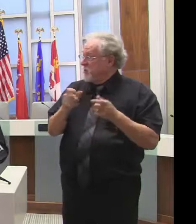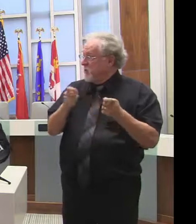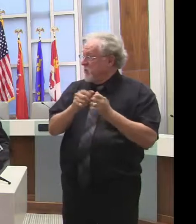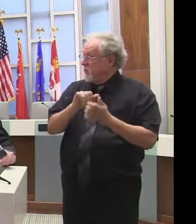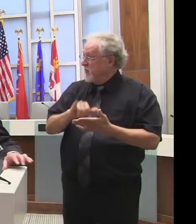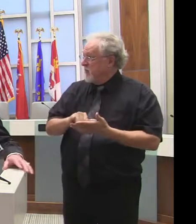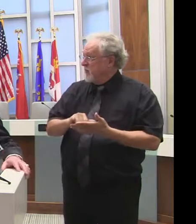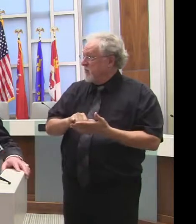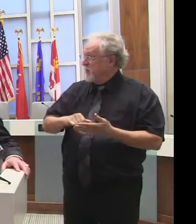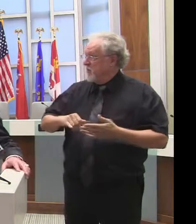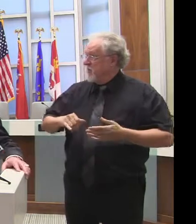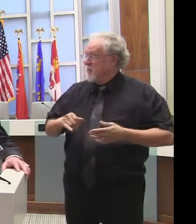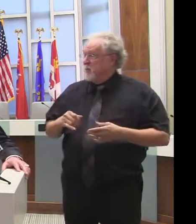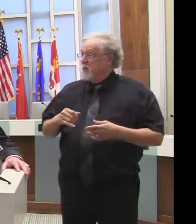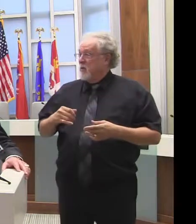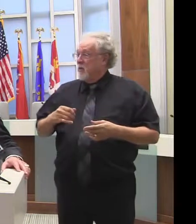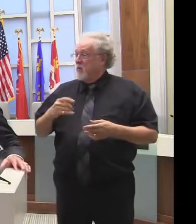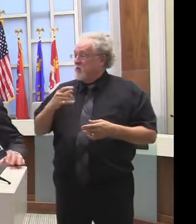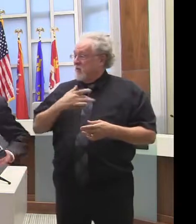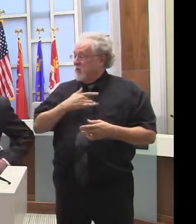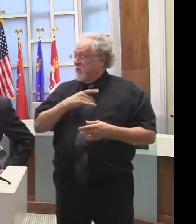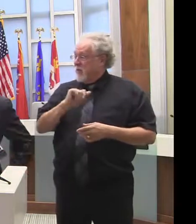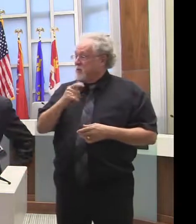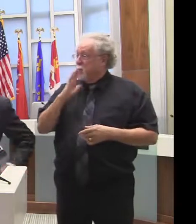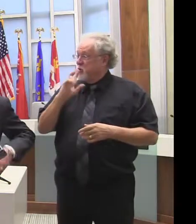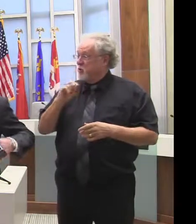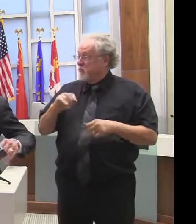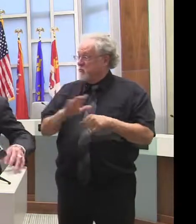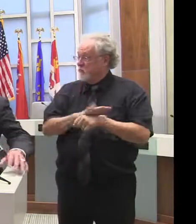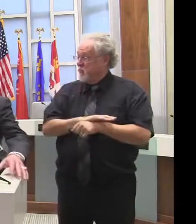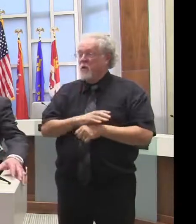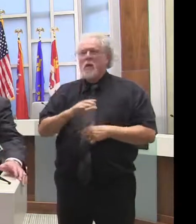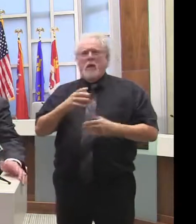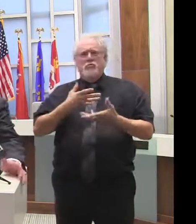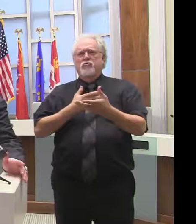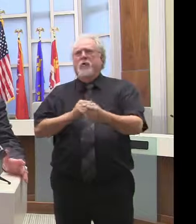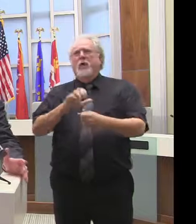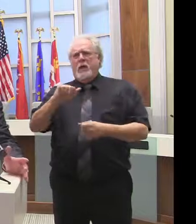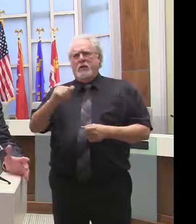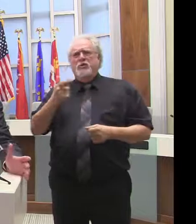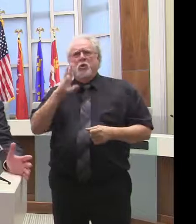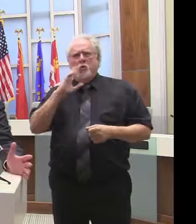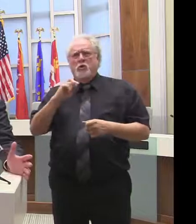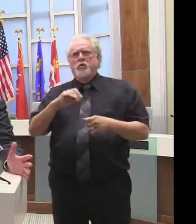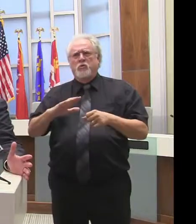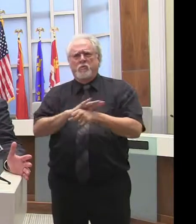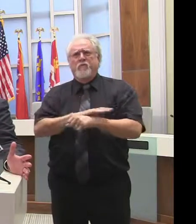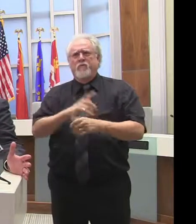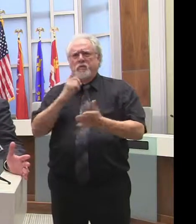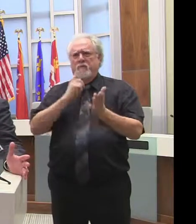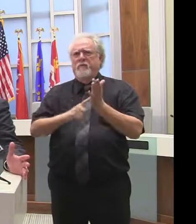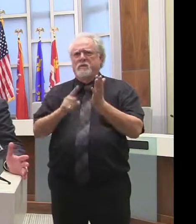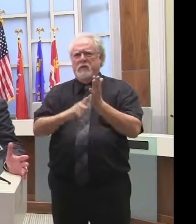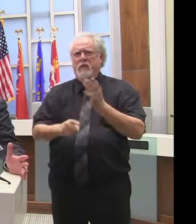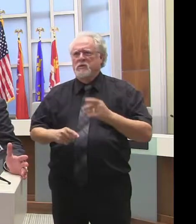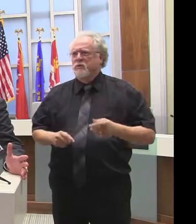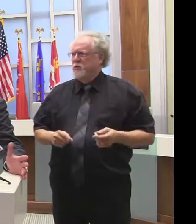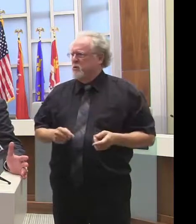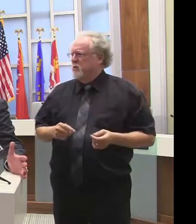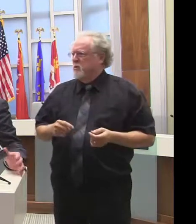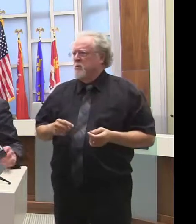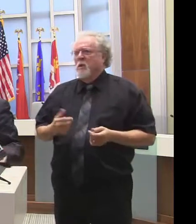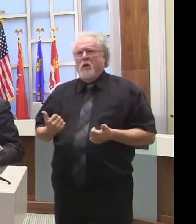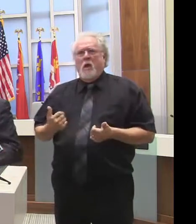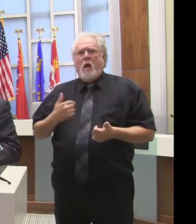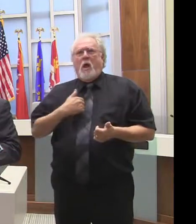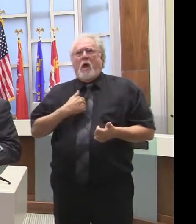you trust that the Attorney General's office will do a thorough investigation? Well, I trust the Attorney General's office is going to do a thorough investigation.